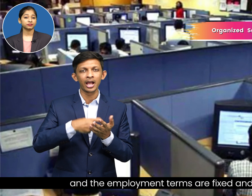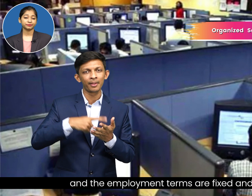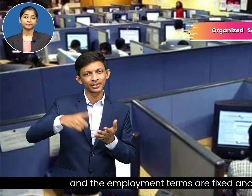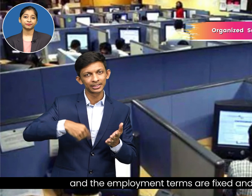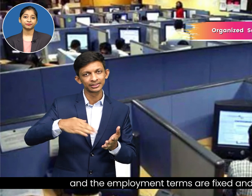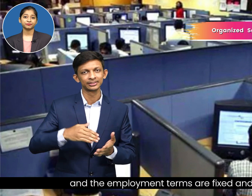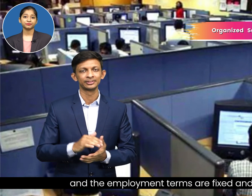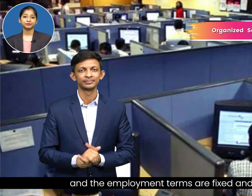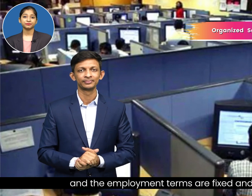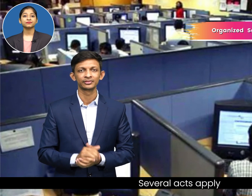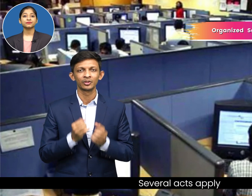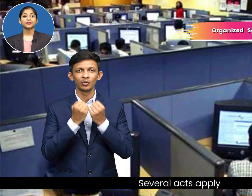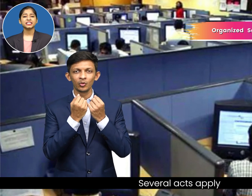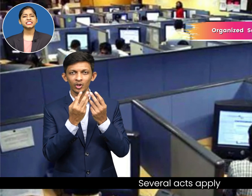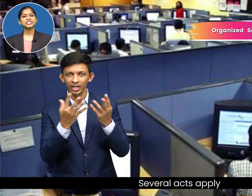regular.